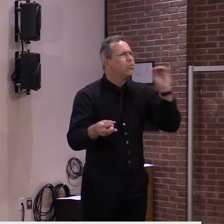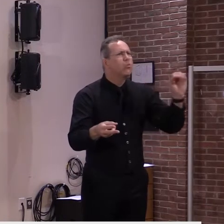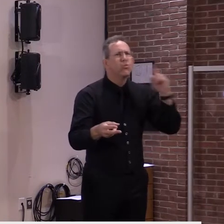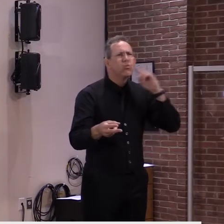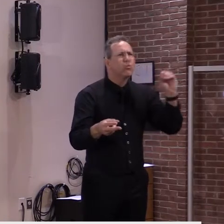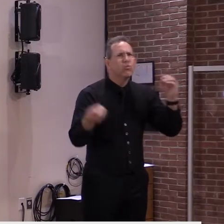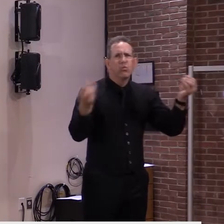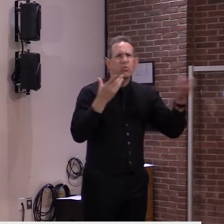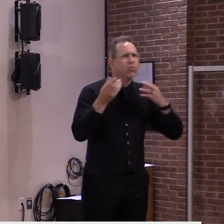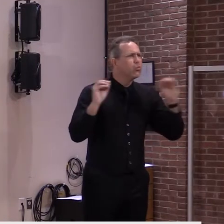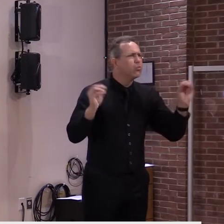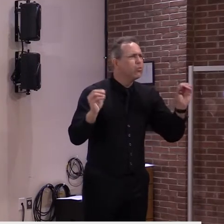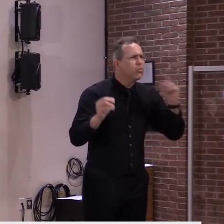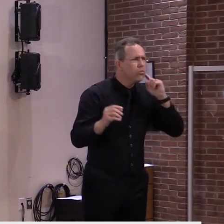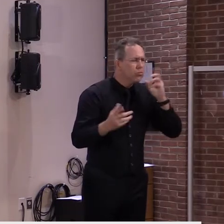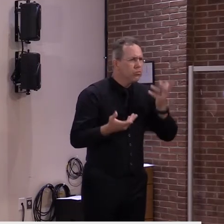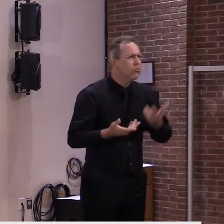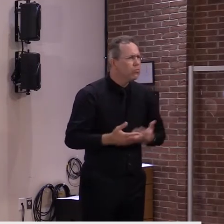as you say, wasted.